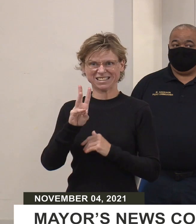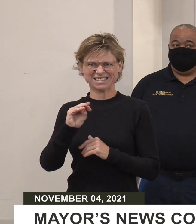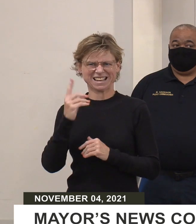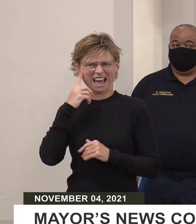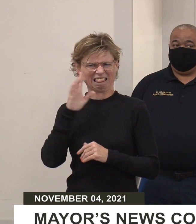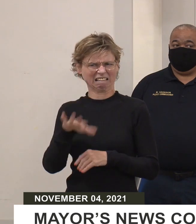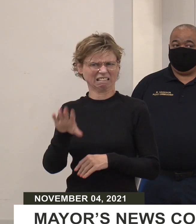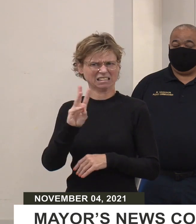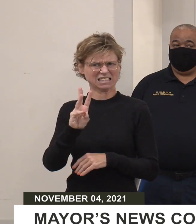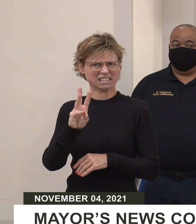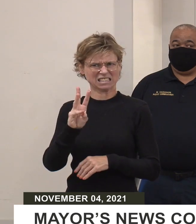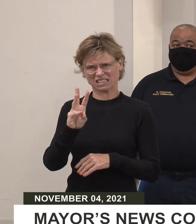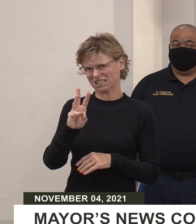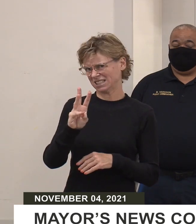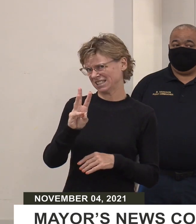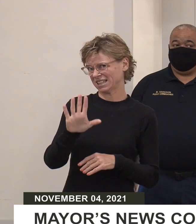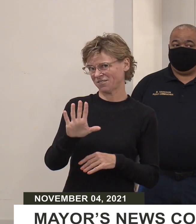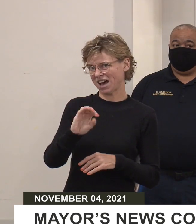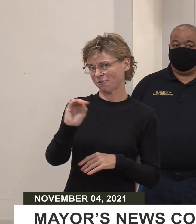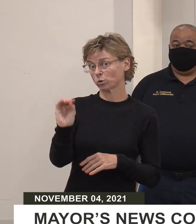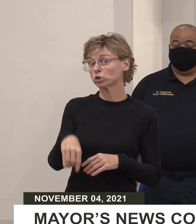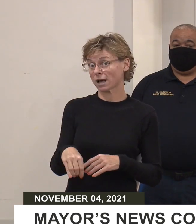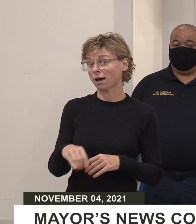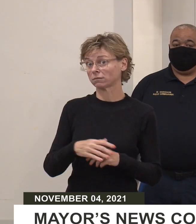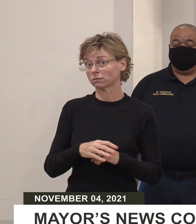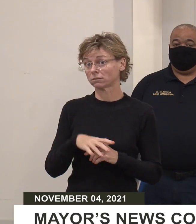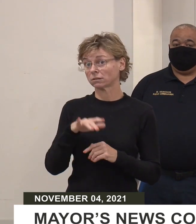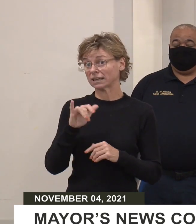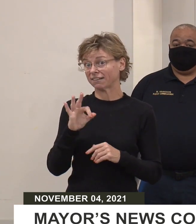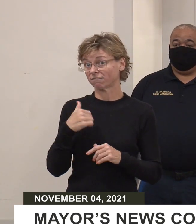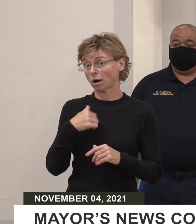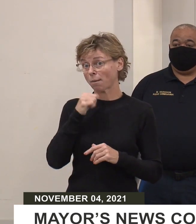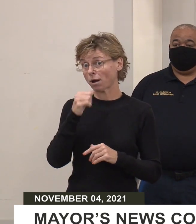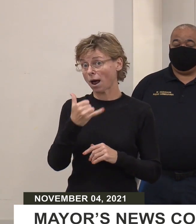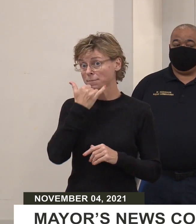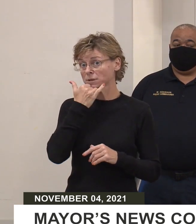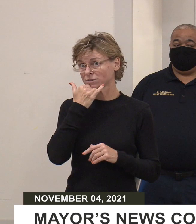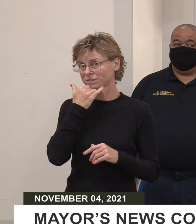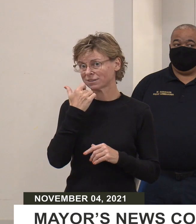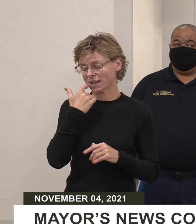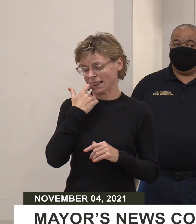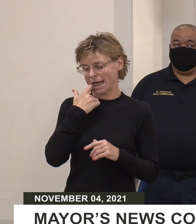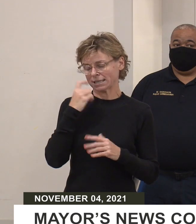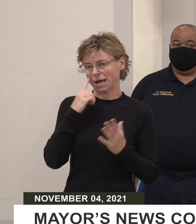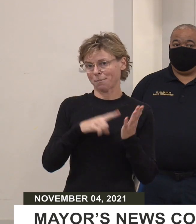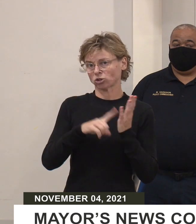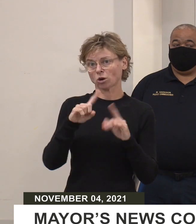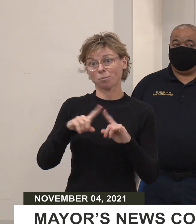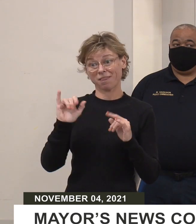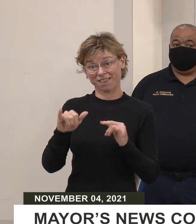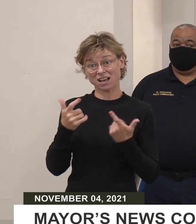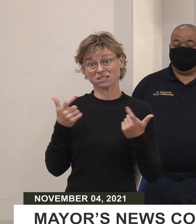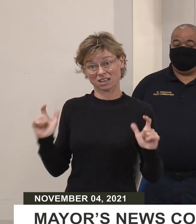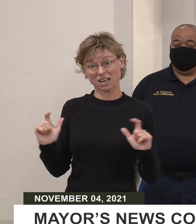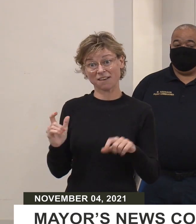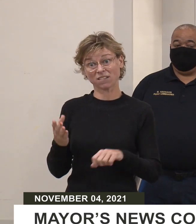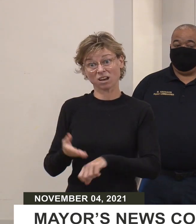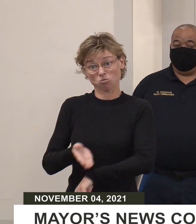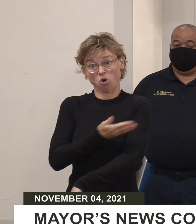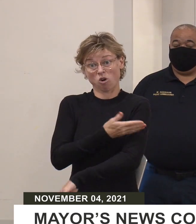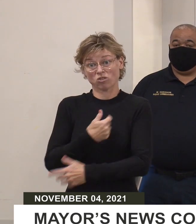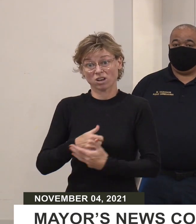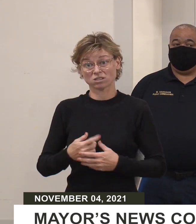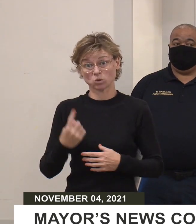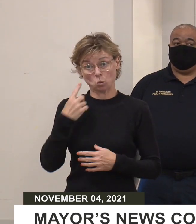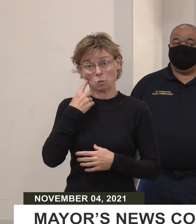it's at 60, around 65%, if I'm not mistaken, the last time I looked. But that's significant progress, right? When you think about